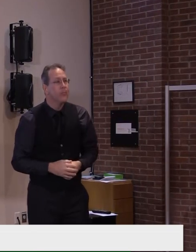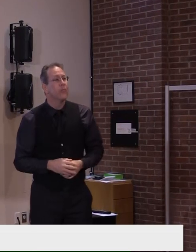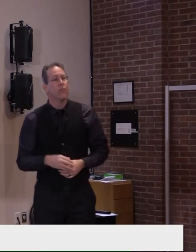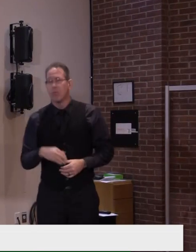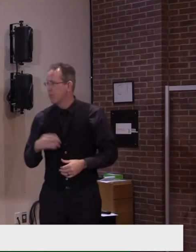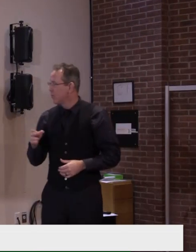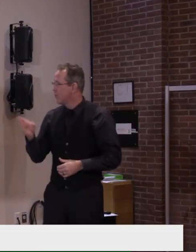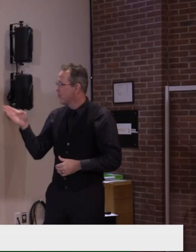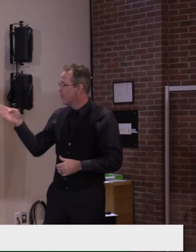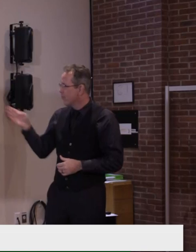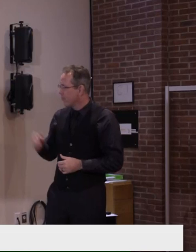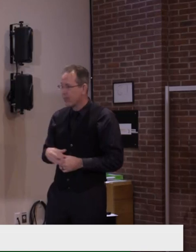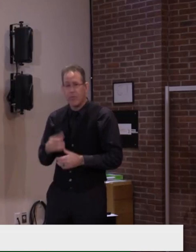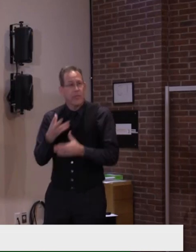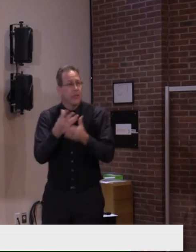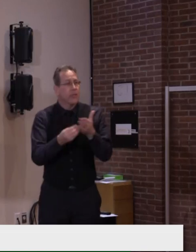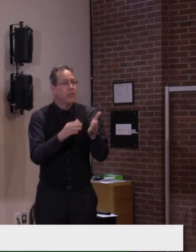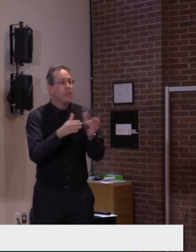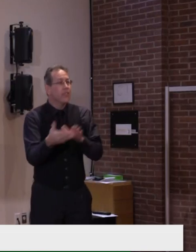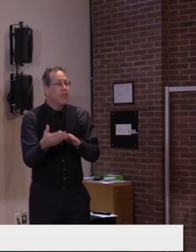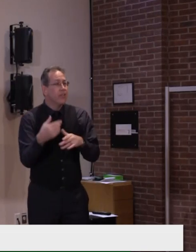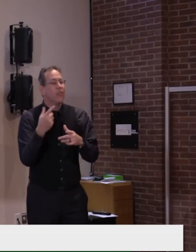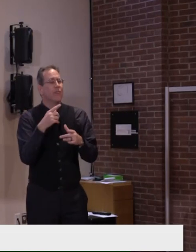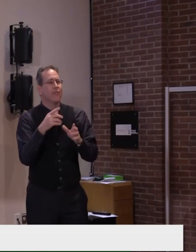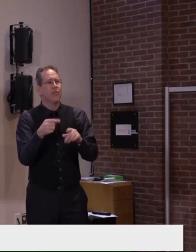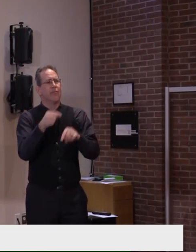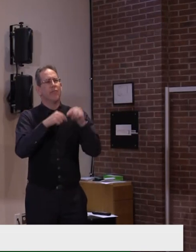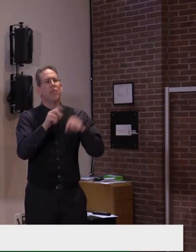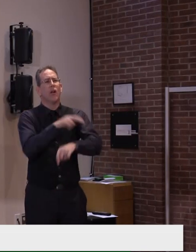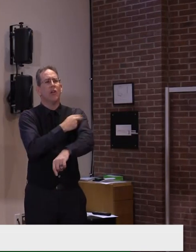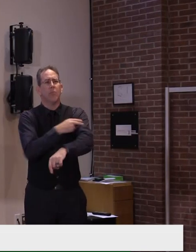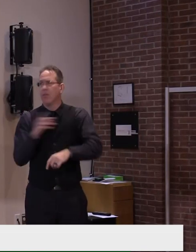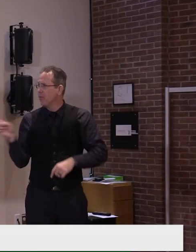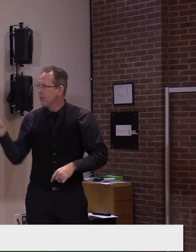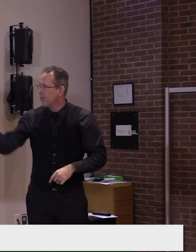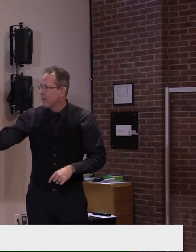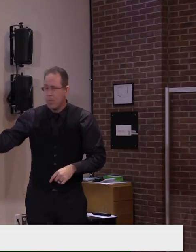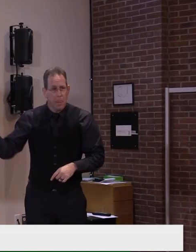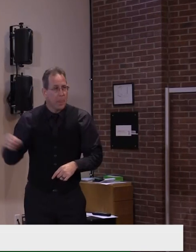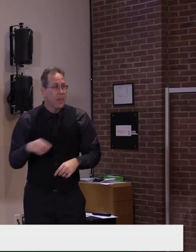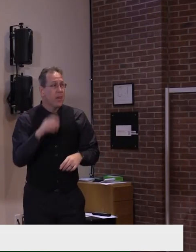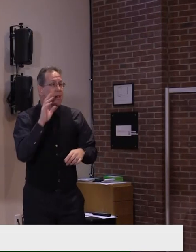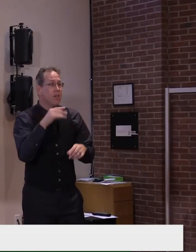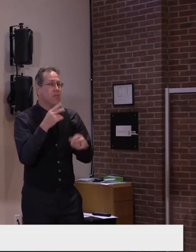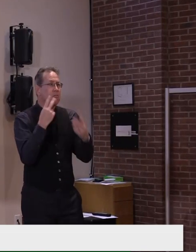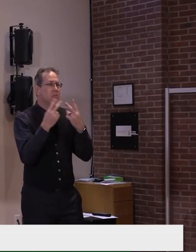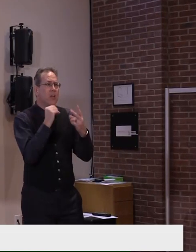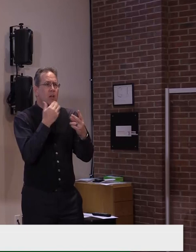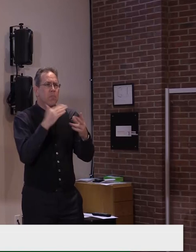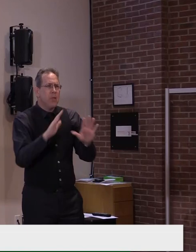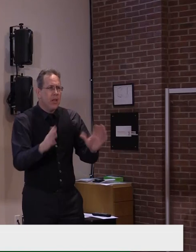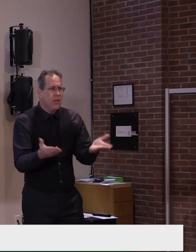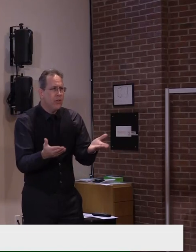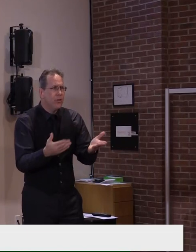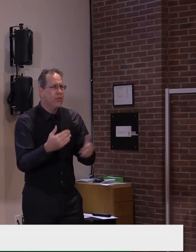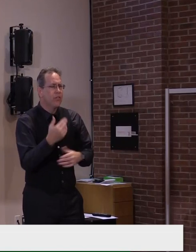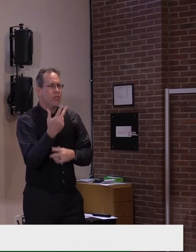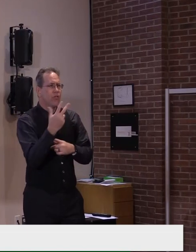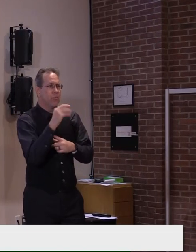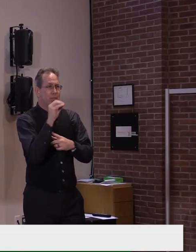the U.S., hospitalizations have not seen a corresponding increase on the national side, up 3% over the